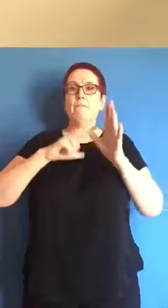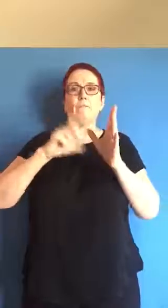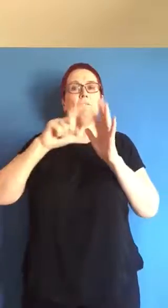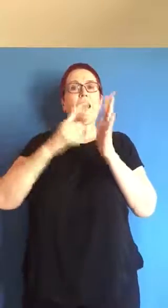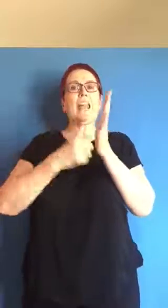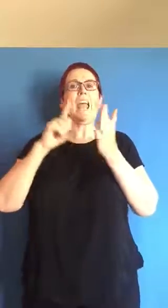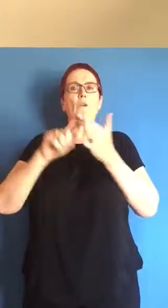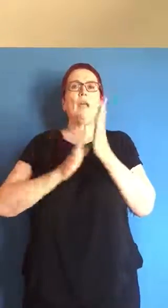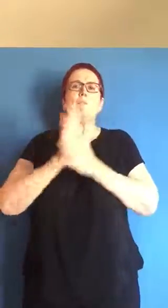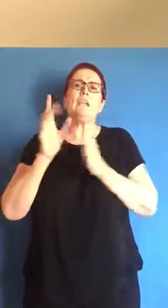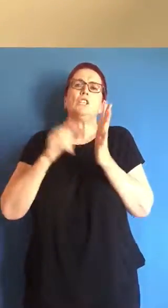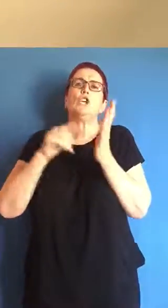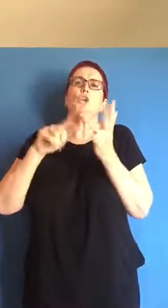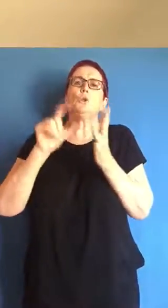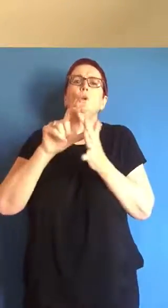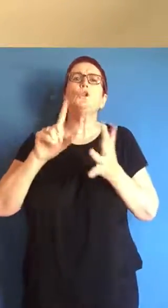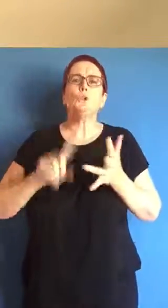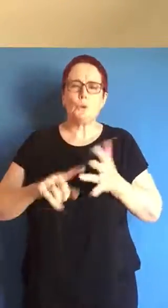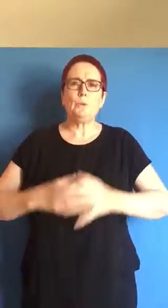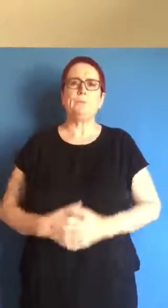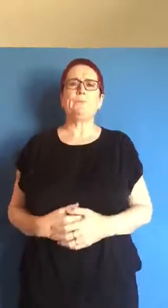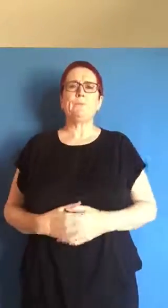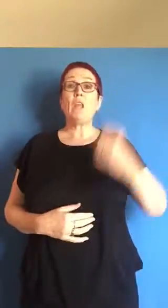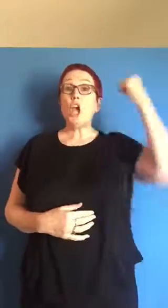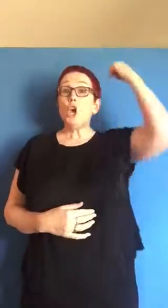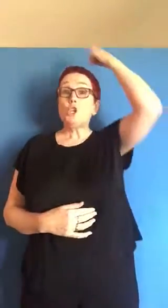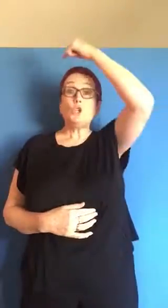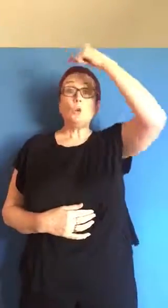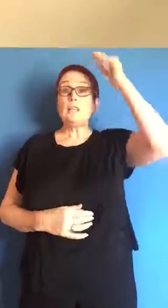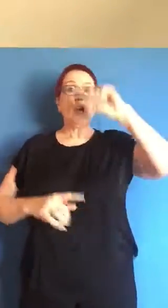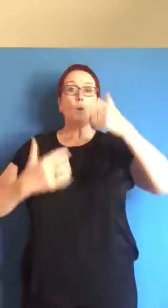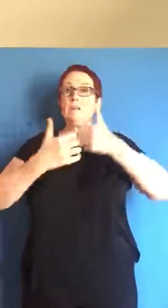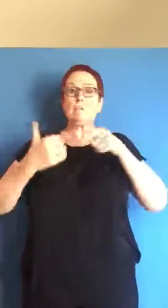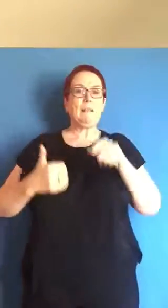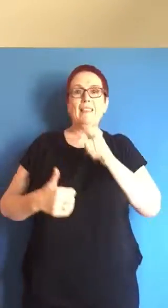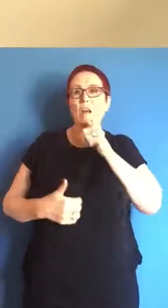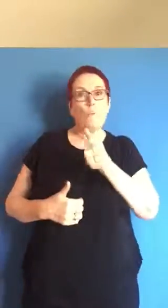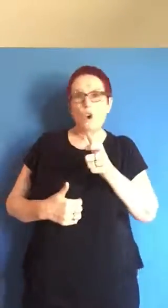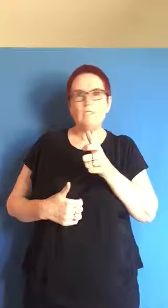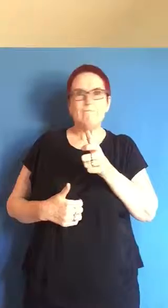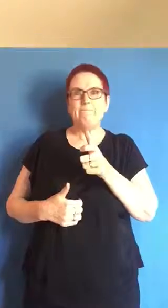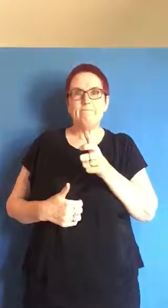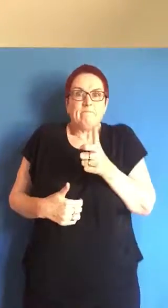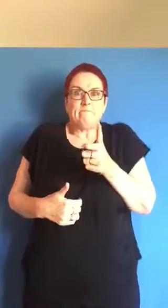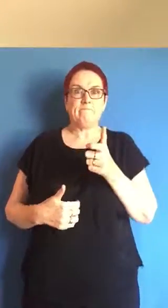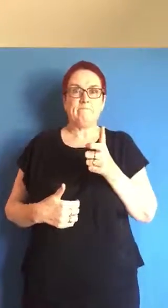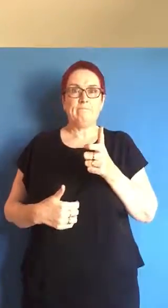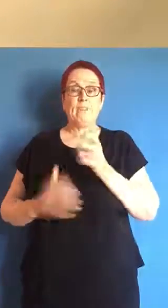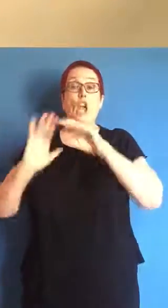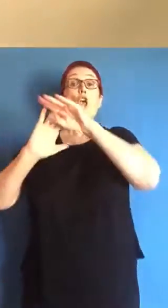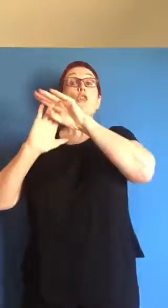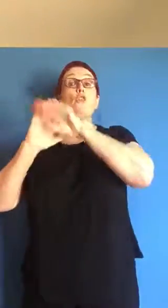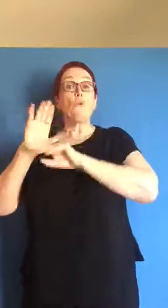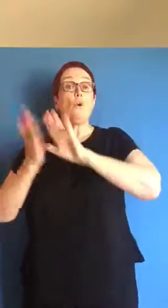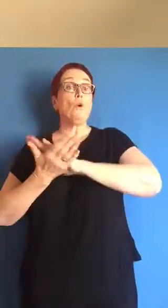do. Julius Caesar couldn't have split an infinitive if he wanted to. That rule was translated literally over